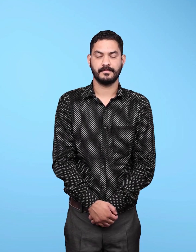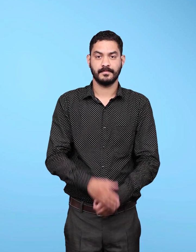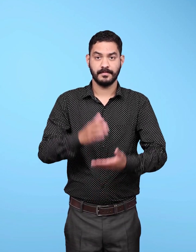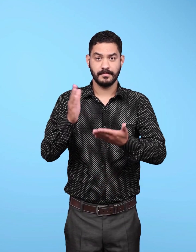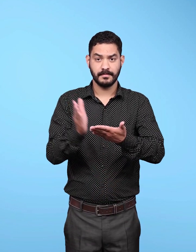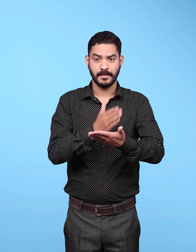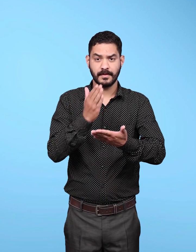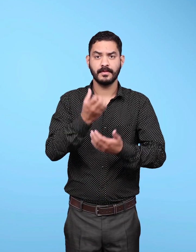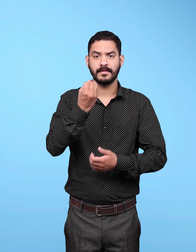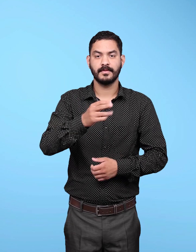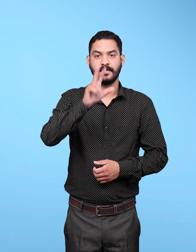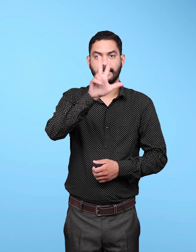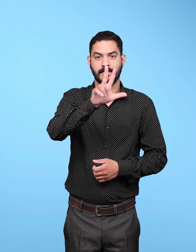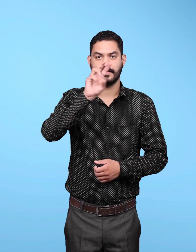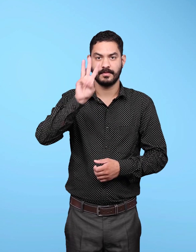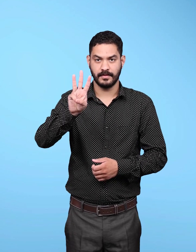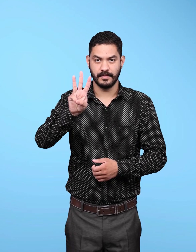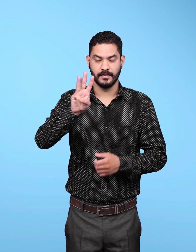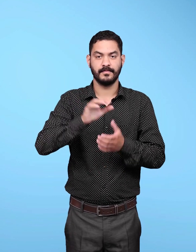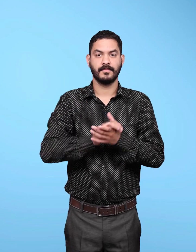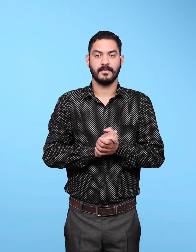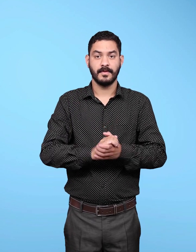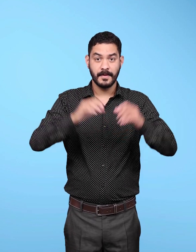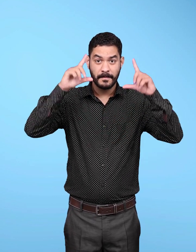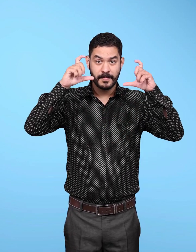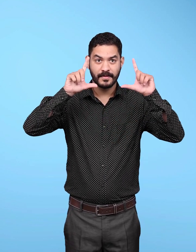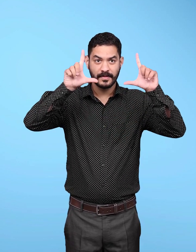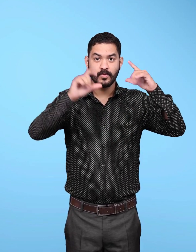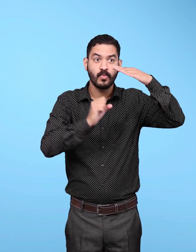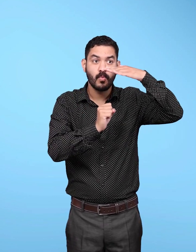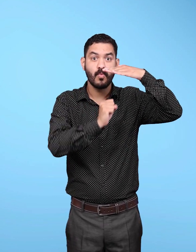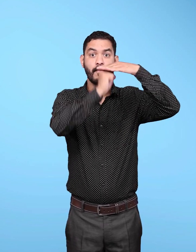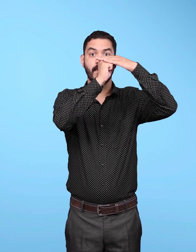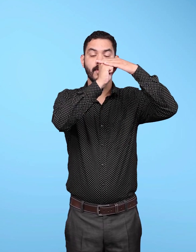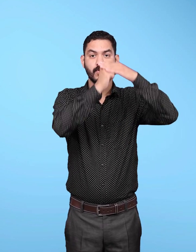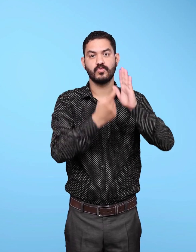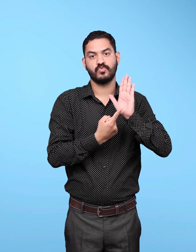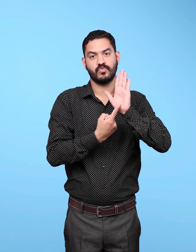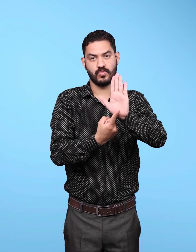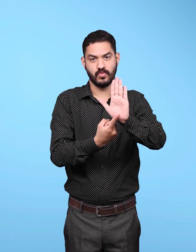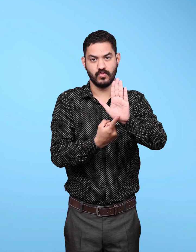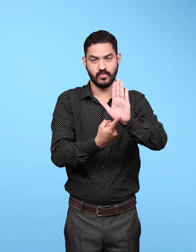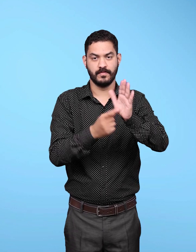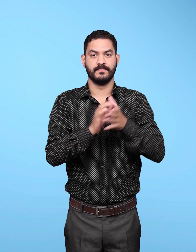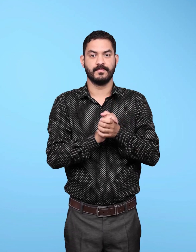Page number 83. On the top of this page, a picture is shown.